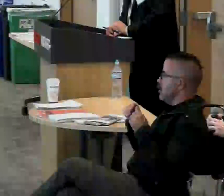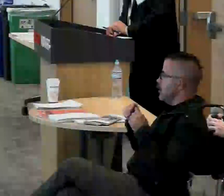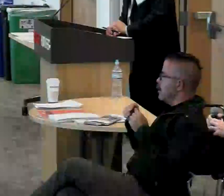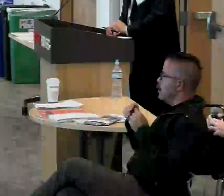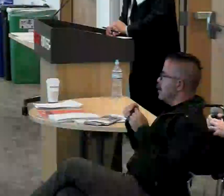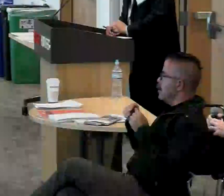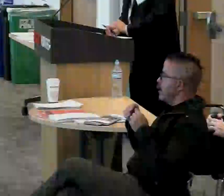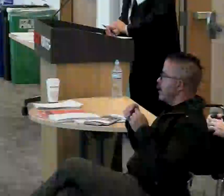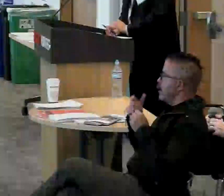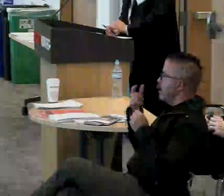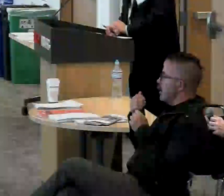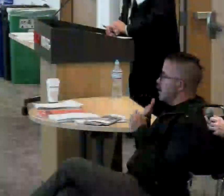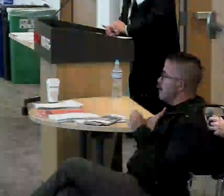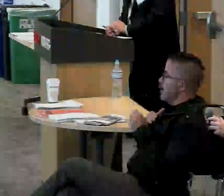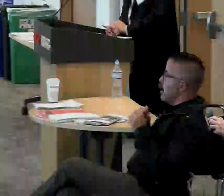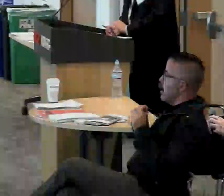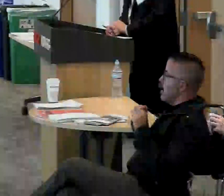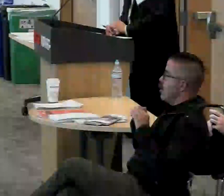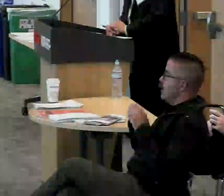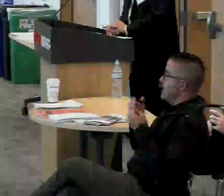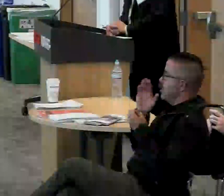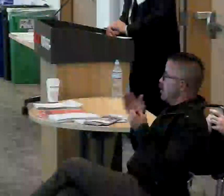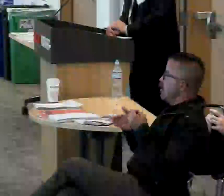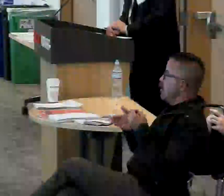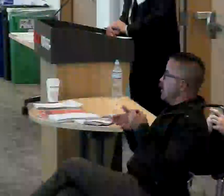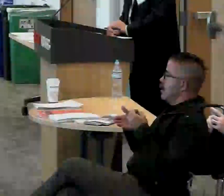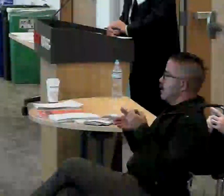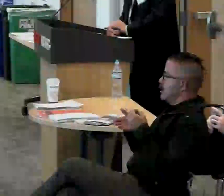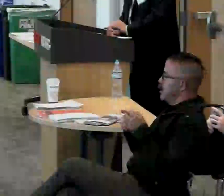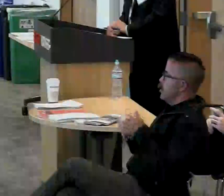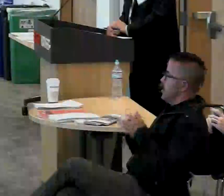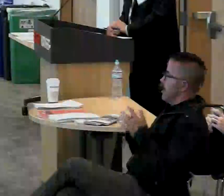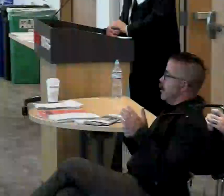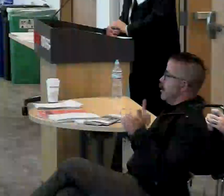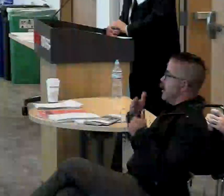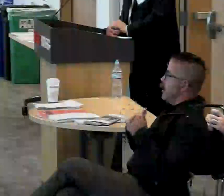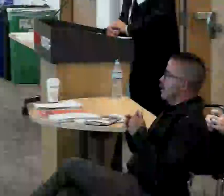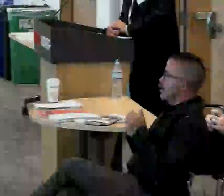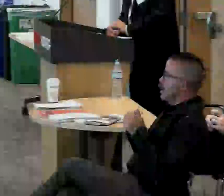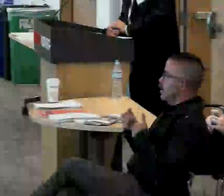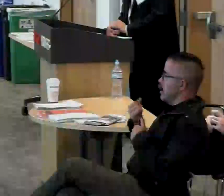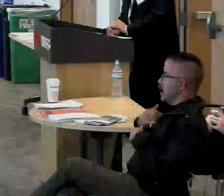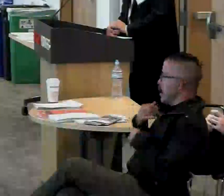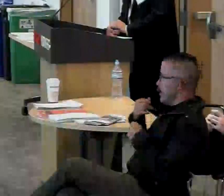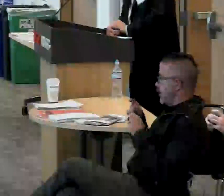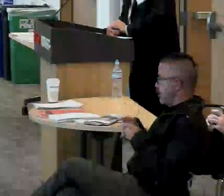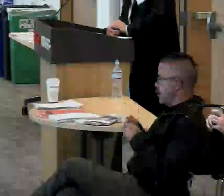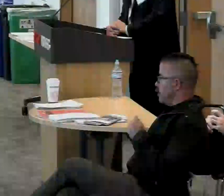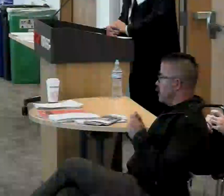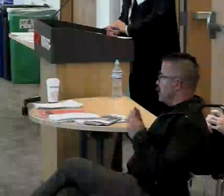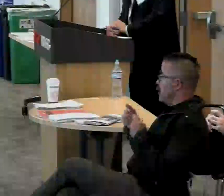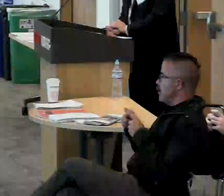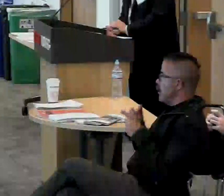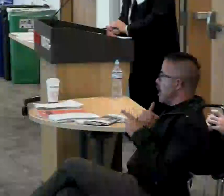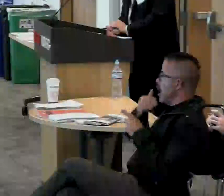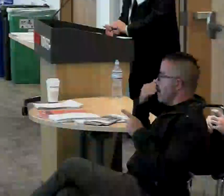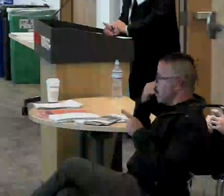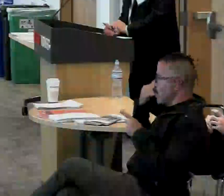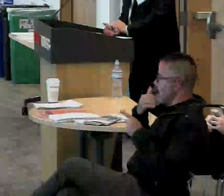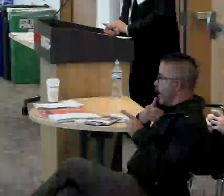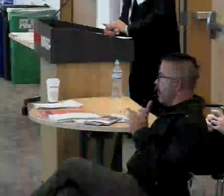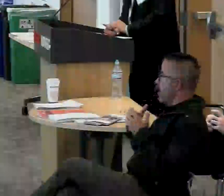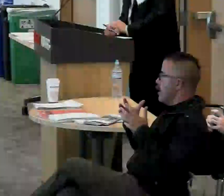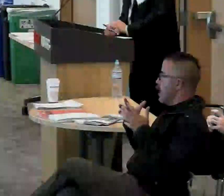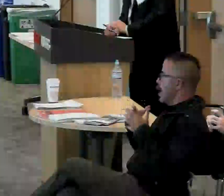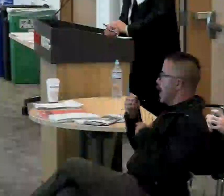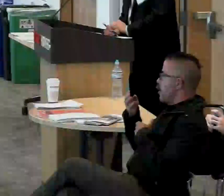So afterwards, please feel free to come up and talk to me. I am a person with a disability, but I know that there's a lot out